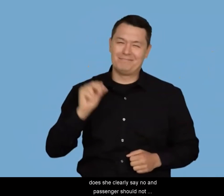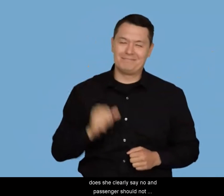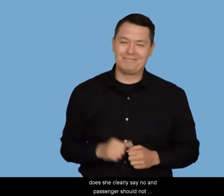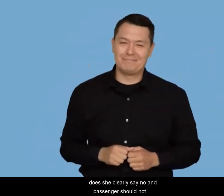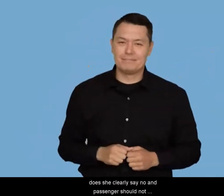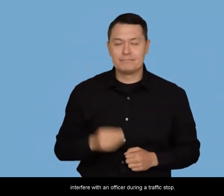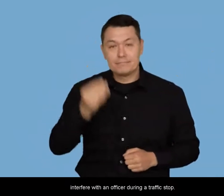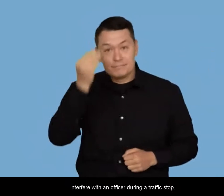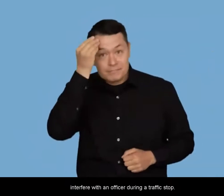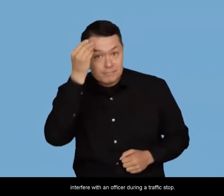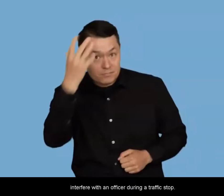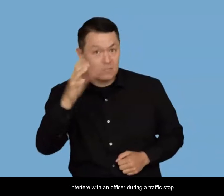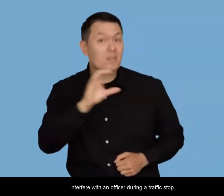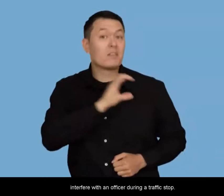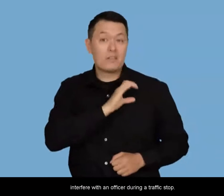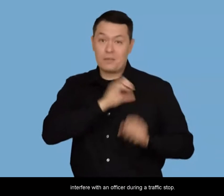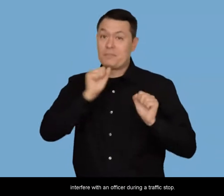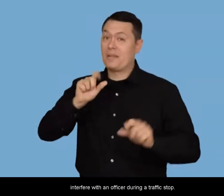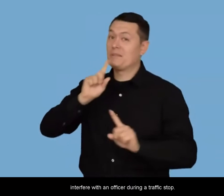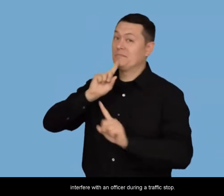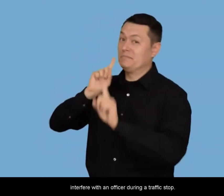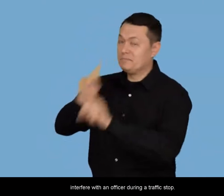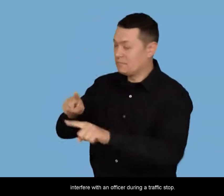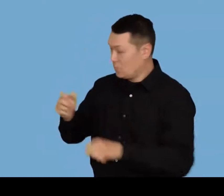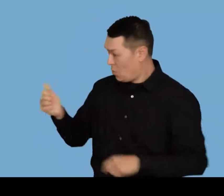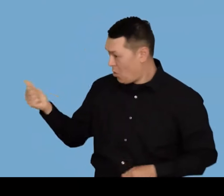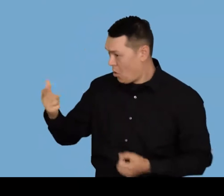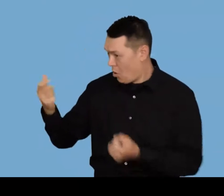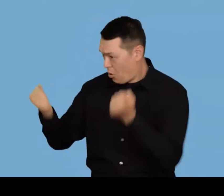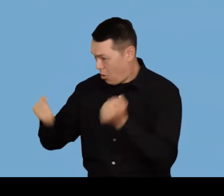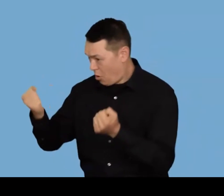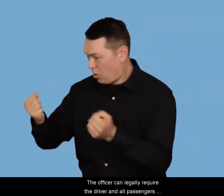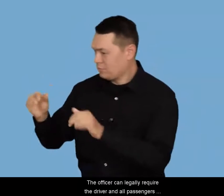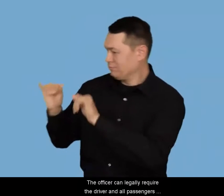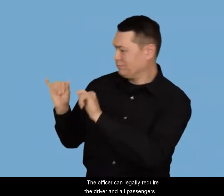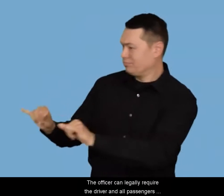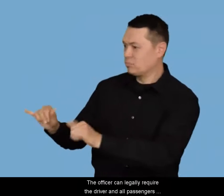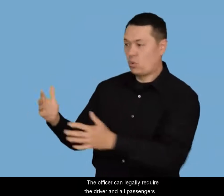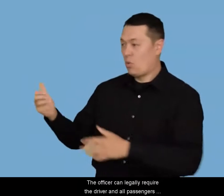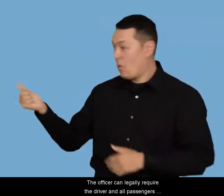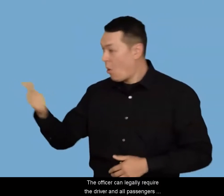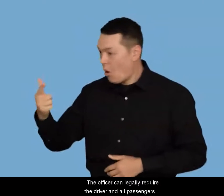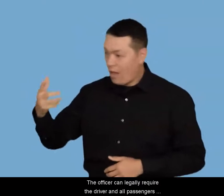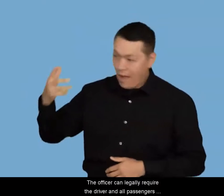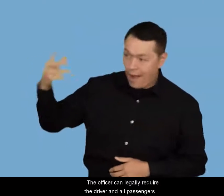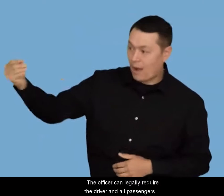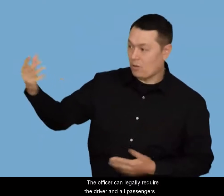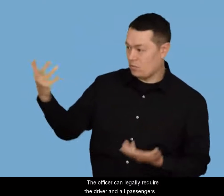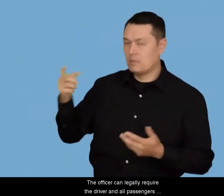should not interfere with an officer during a traffic stop. The officer can legally require the driver and